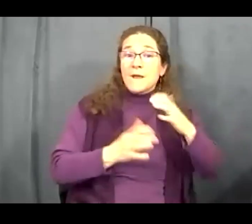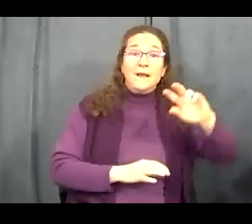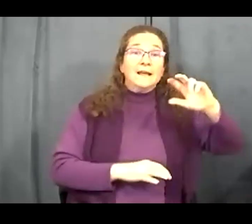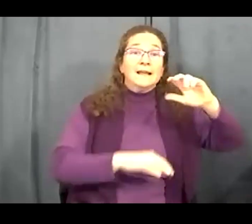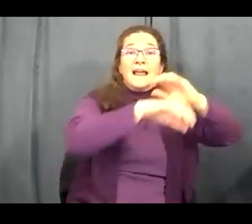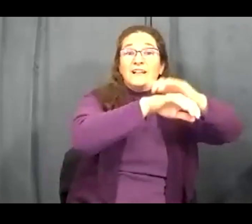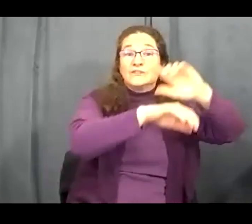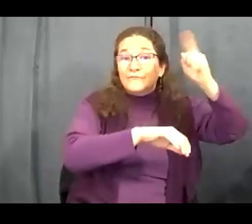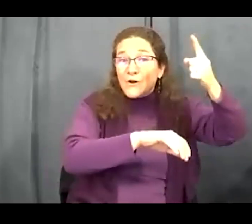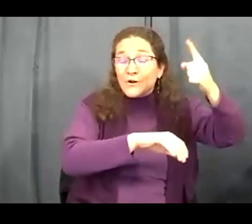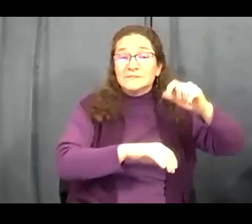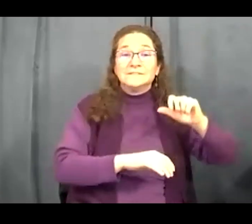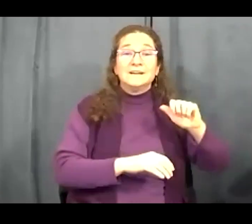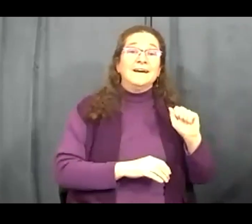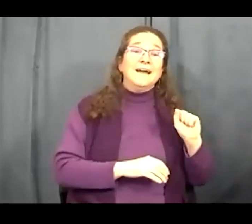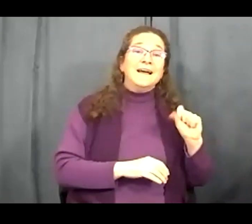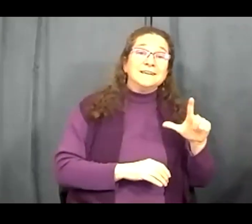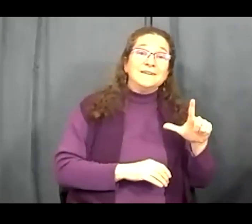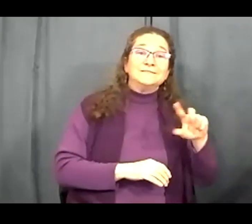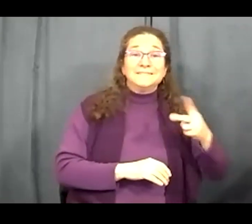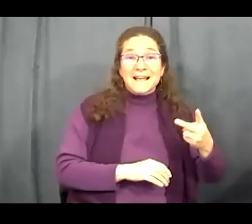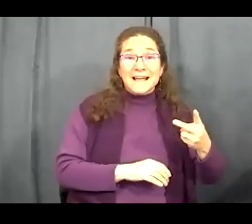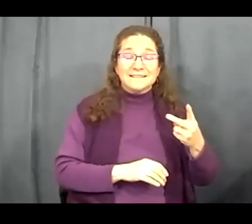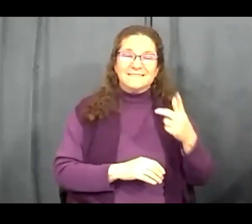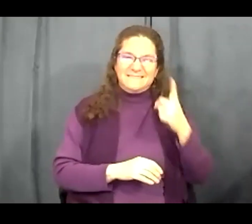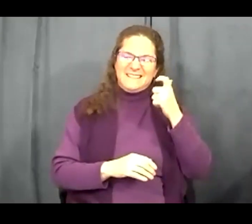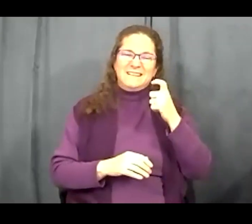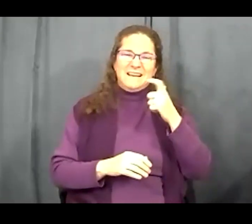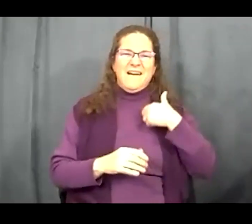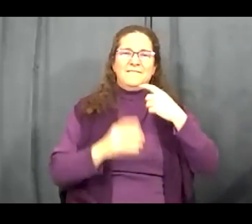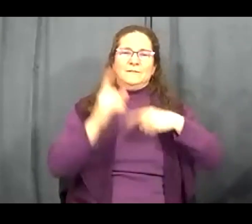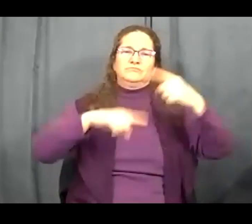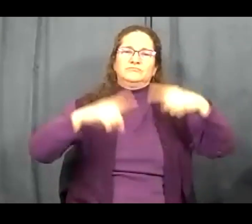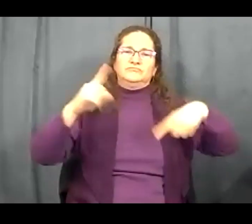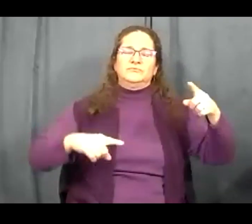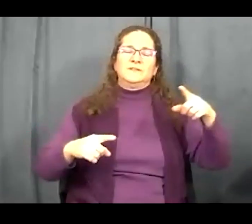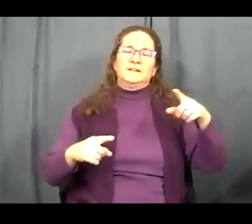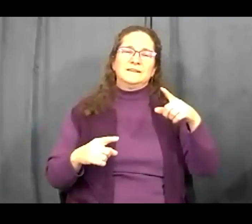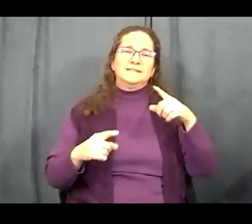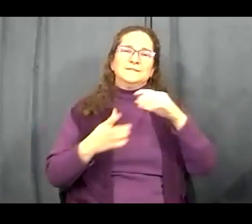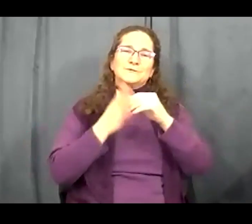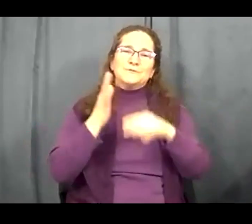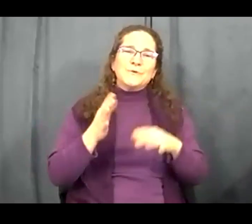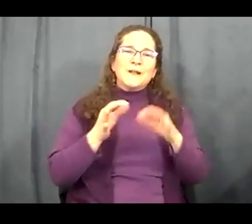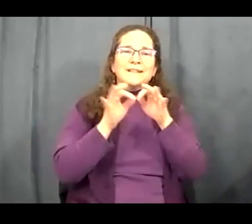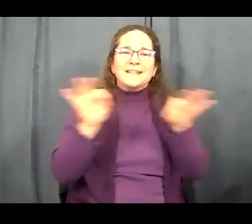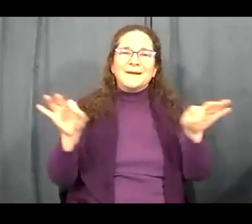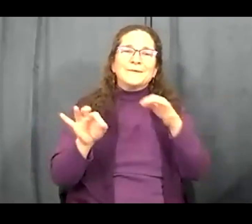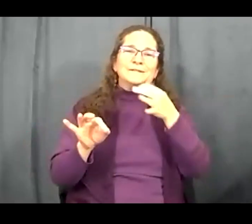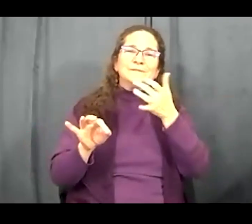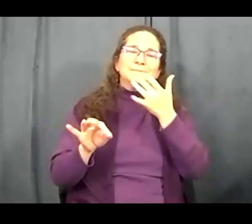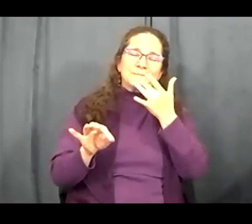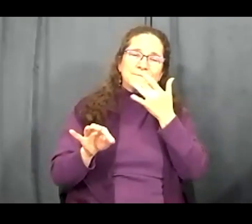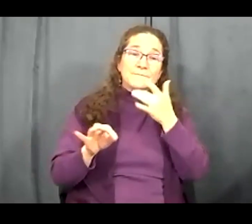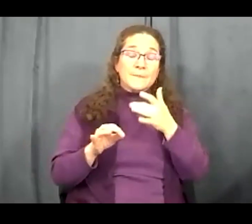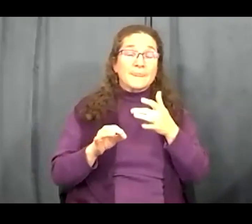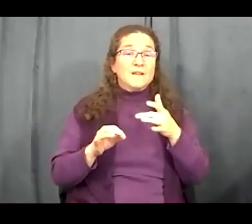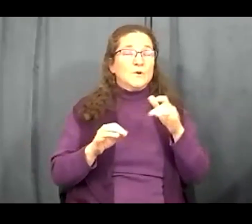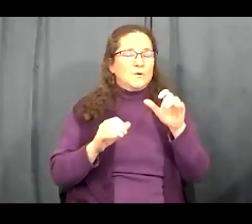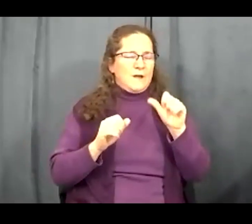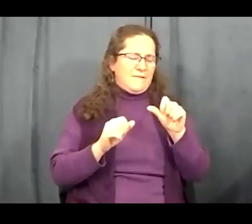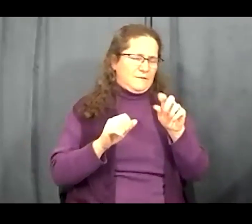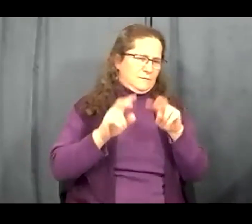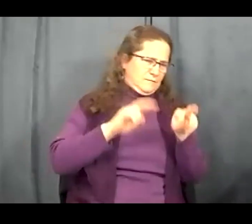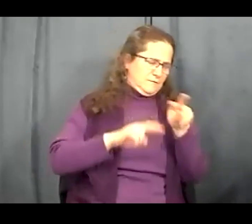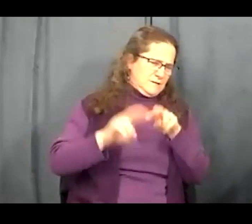second because I had a variety of deaf and hard of hearing kids. But you want to figure out what chain is best for your student, and it can change based